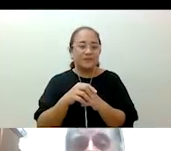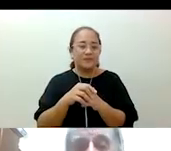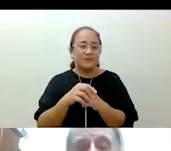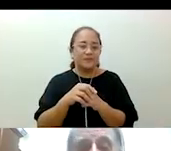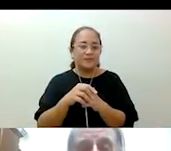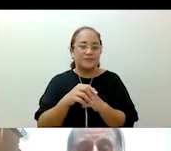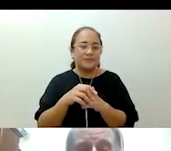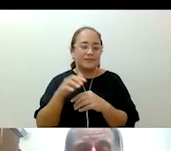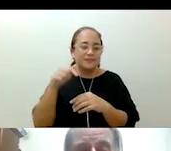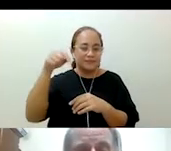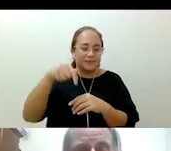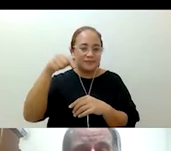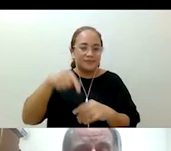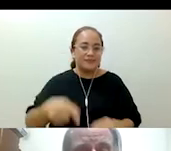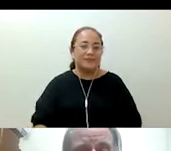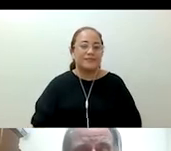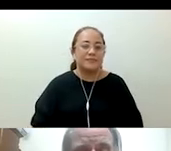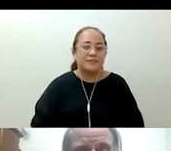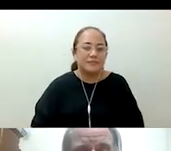Okay, go down.